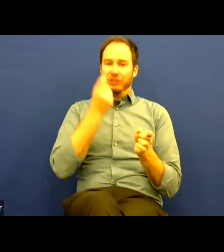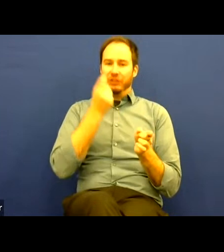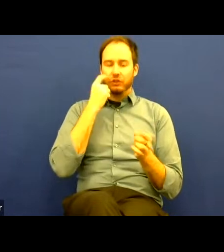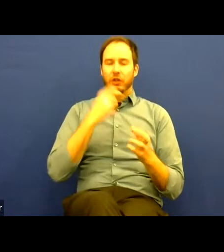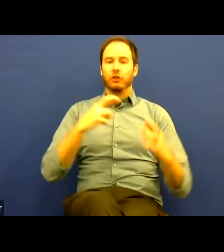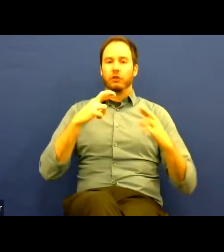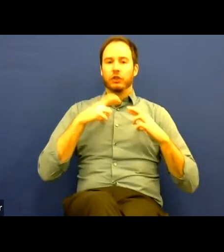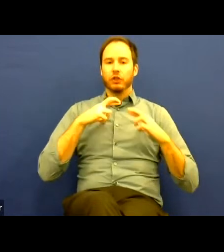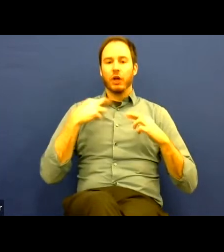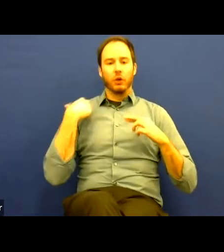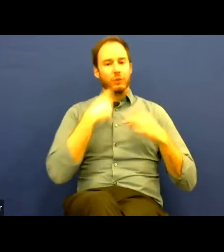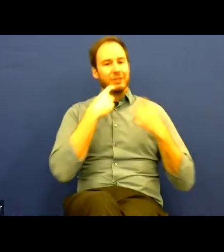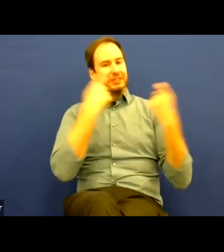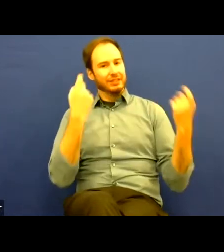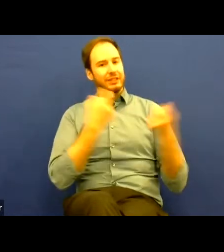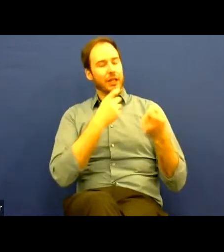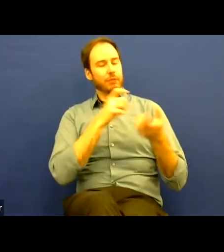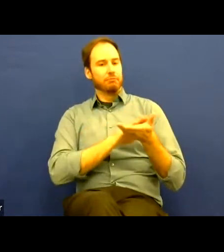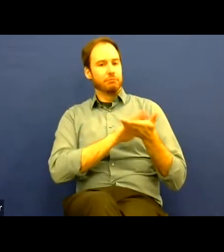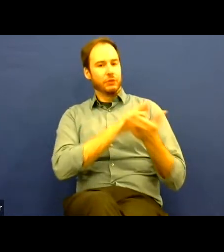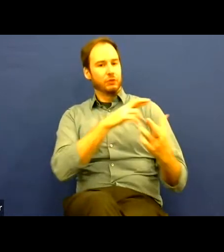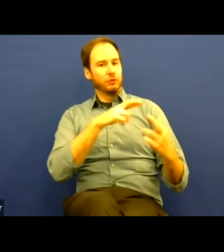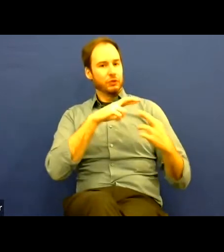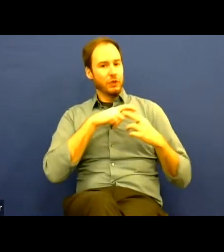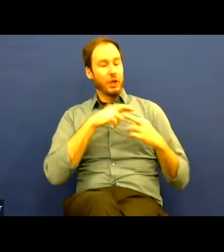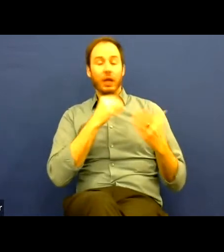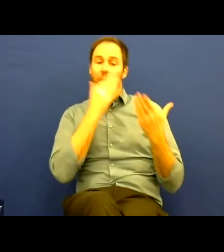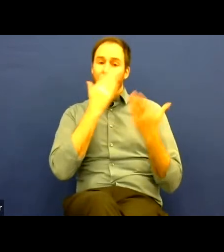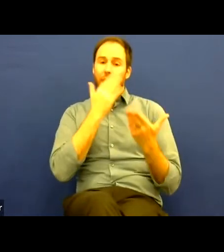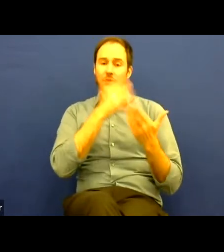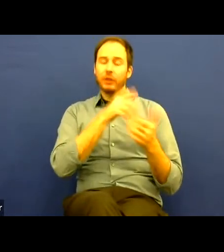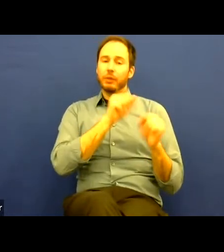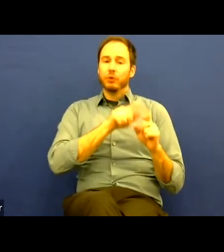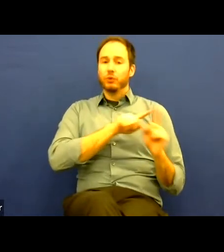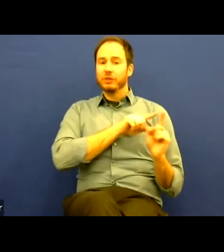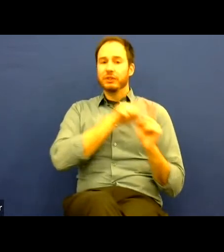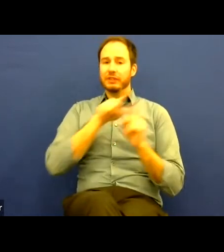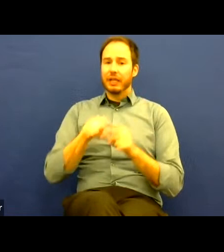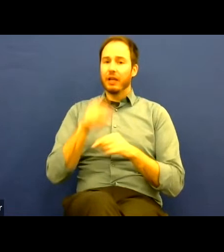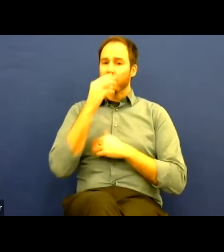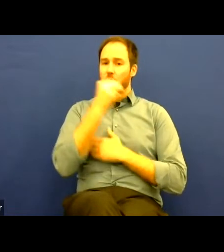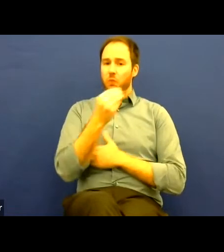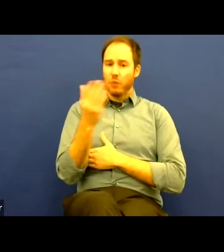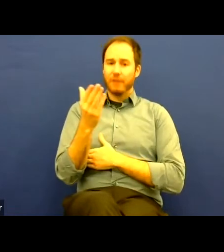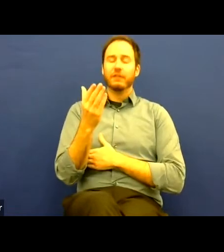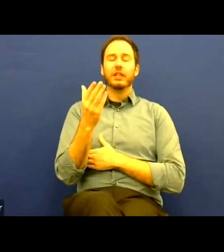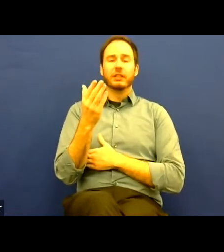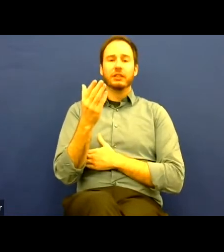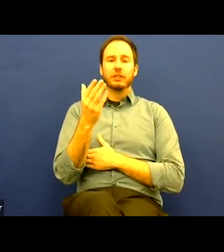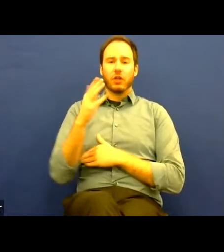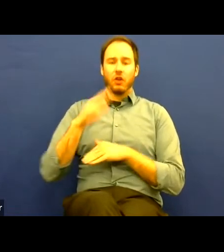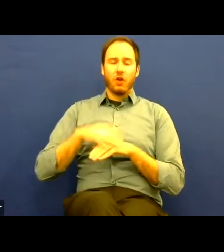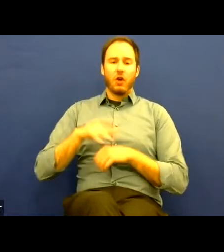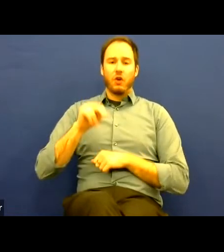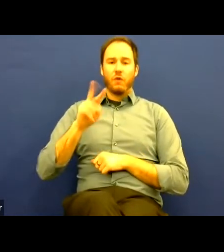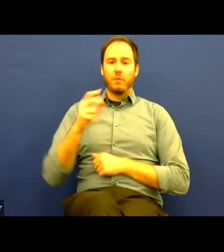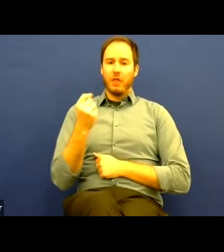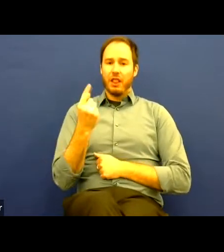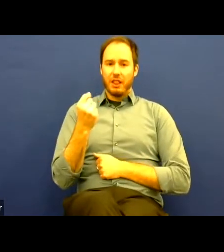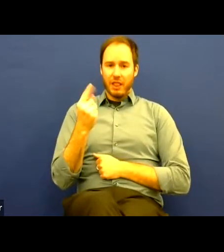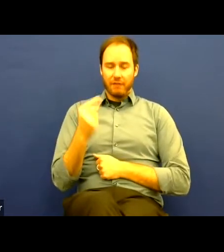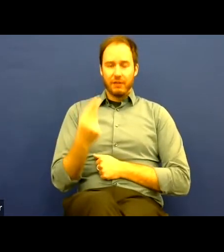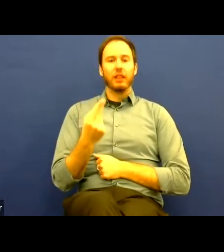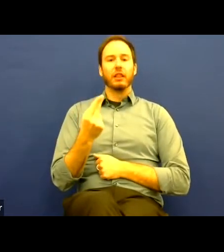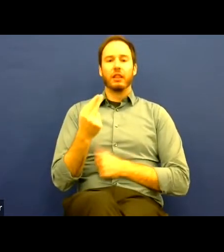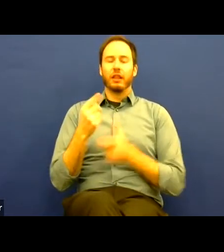had a celebration for him. And thankfully, he was able to attend the breakfast on the 11th, but